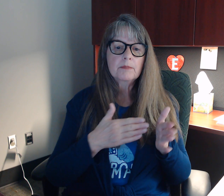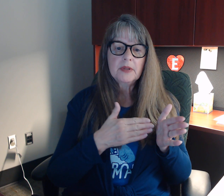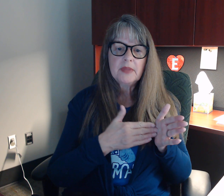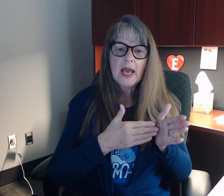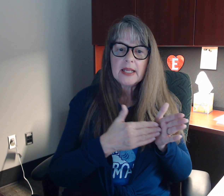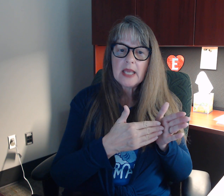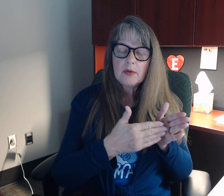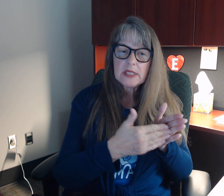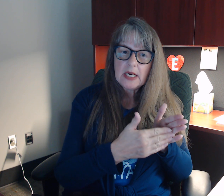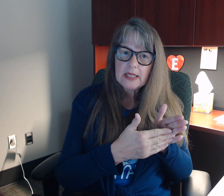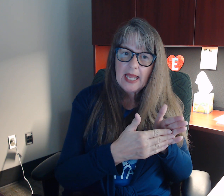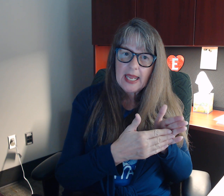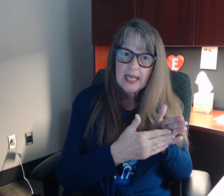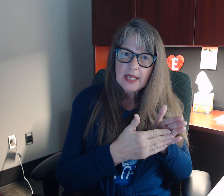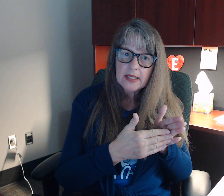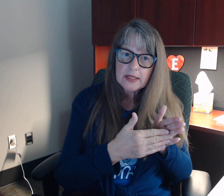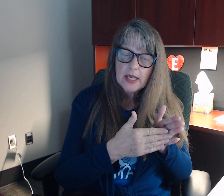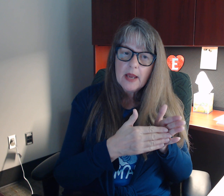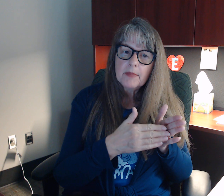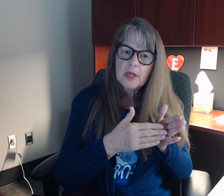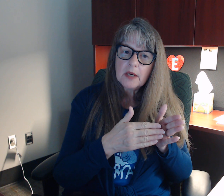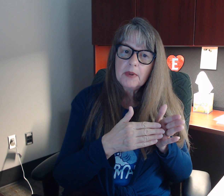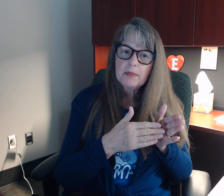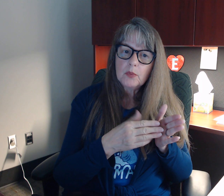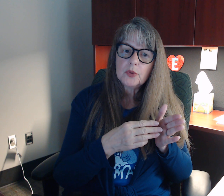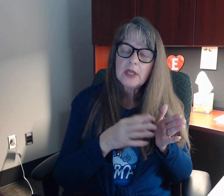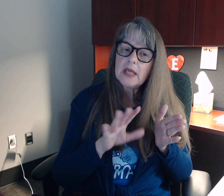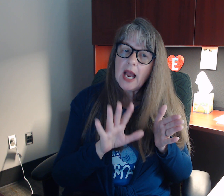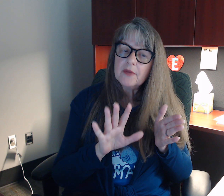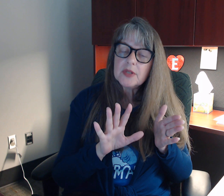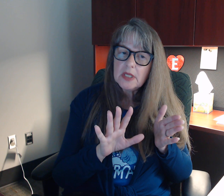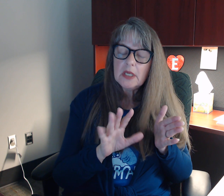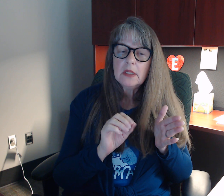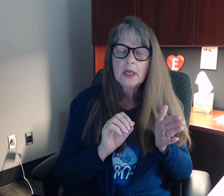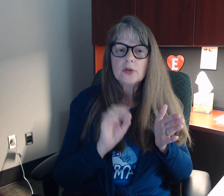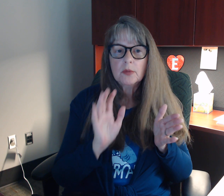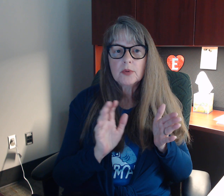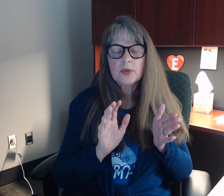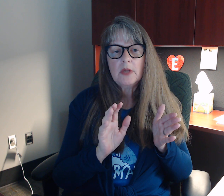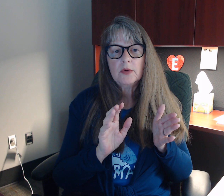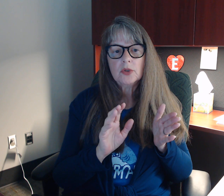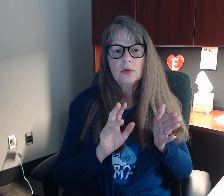but that is how it's done in the hand. But a lot of people will. I've seen interpreters even do like